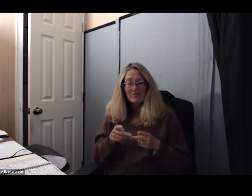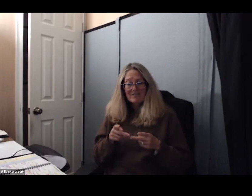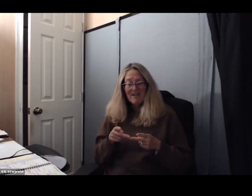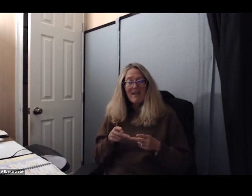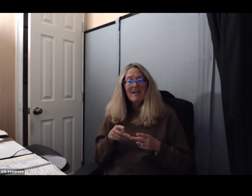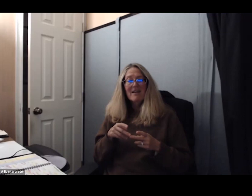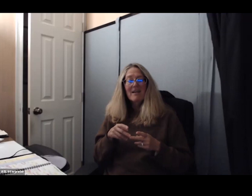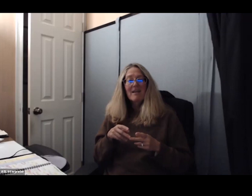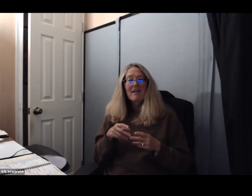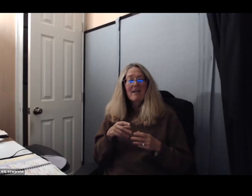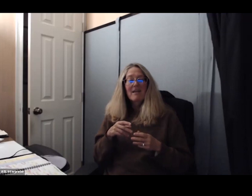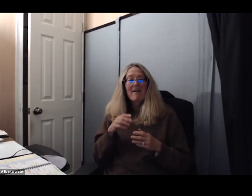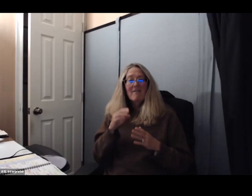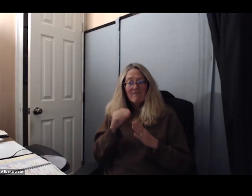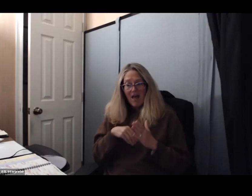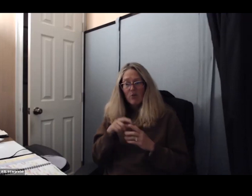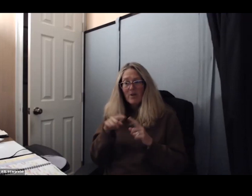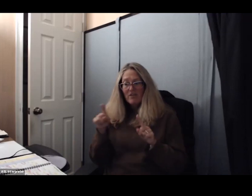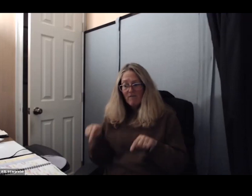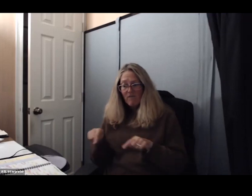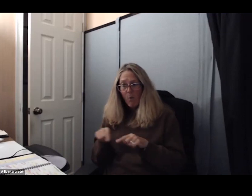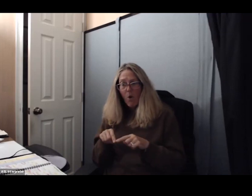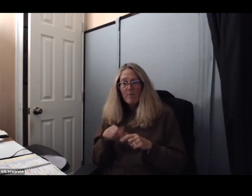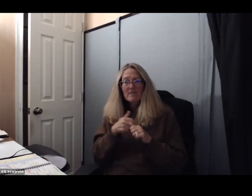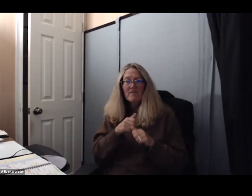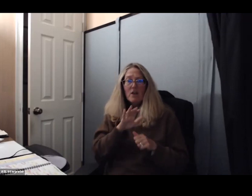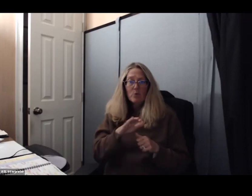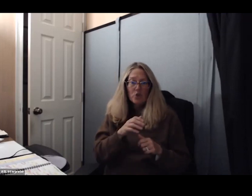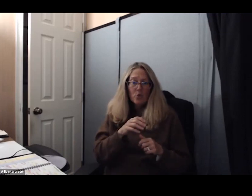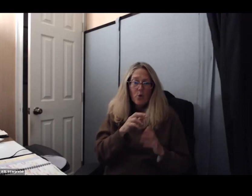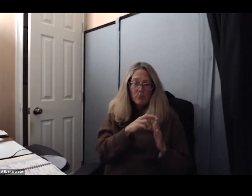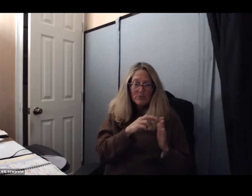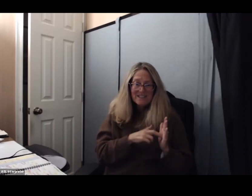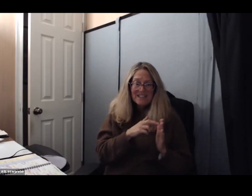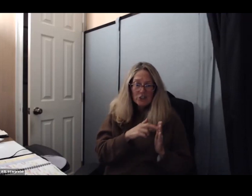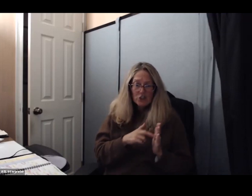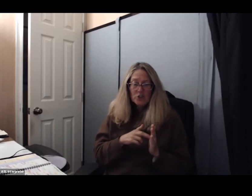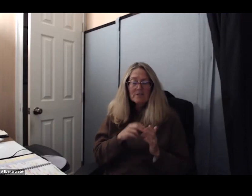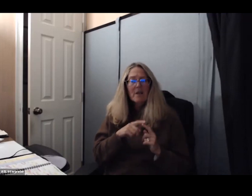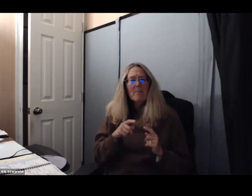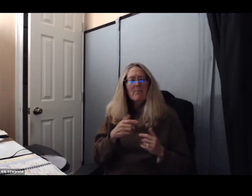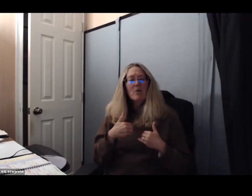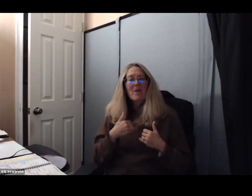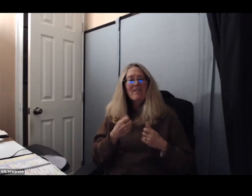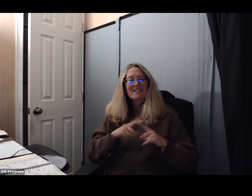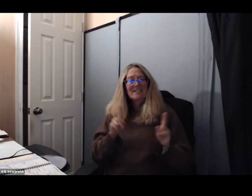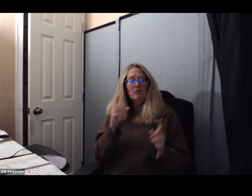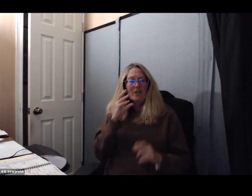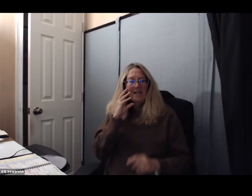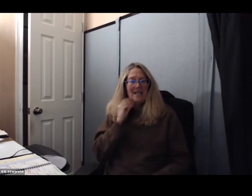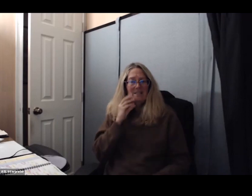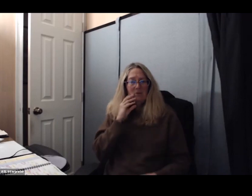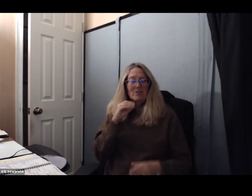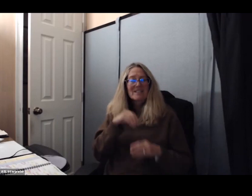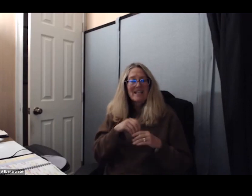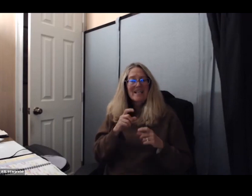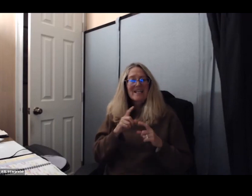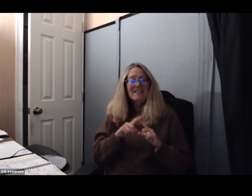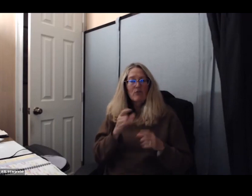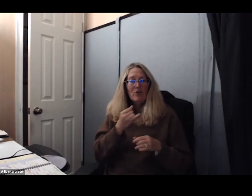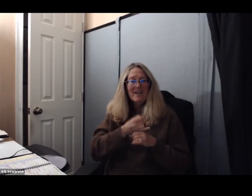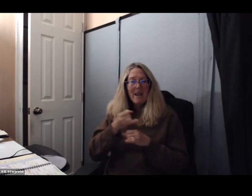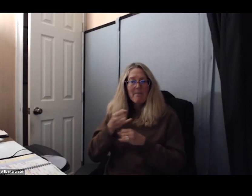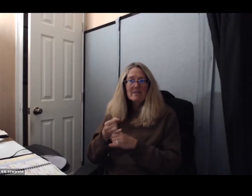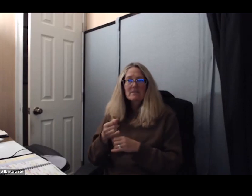out the form. So they're following your procedures, but we are having different experiences at different